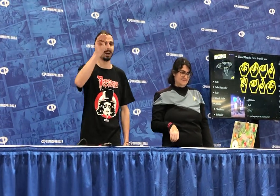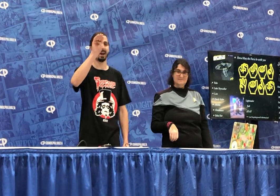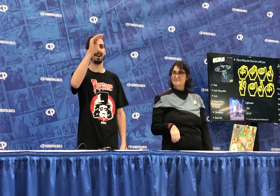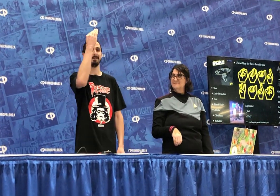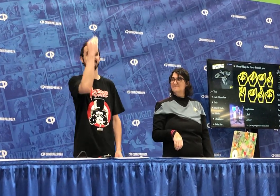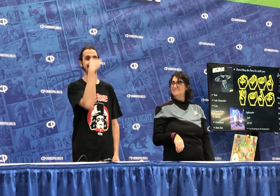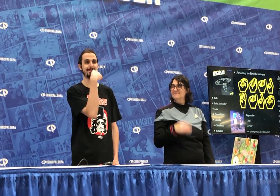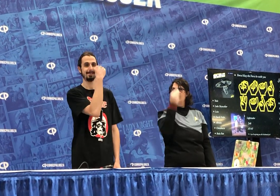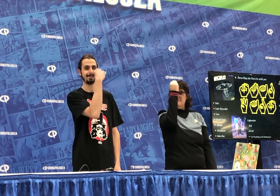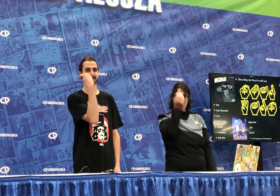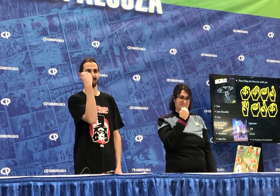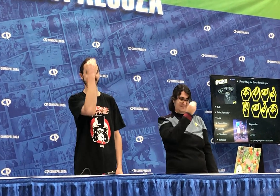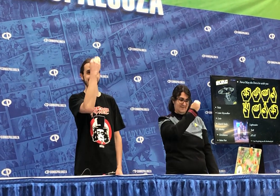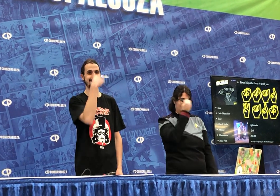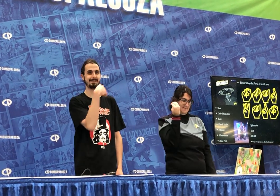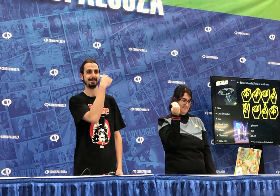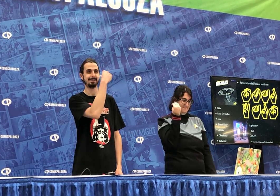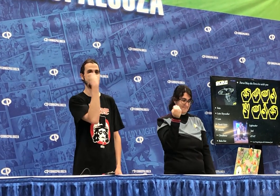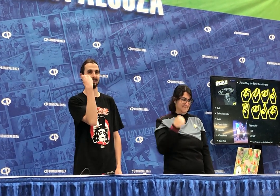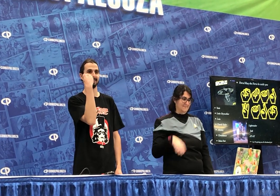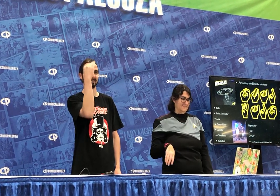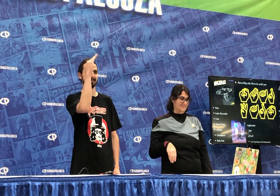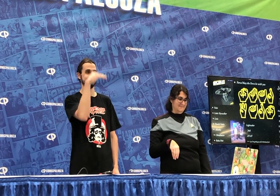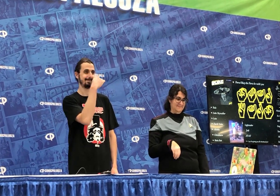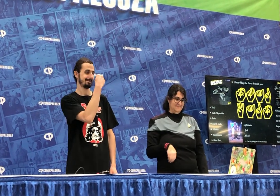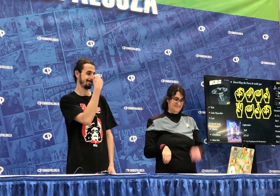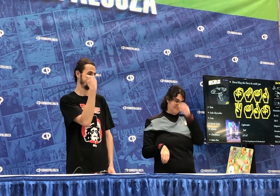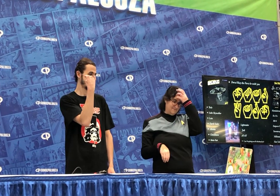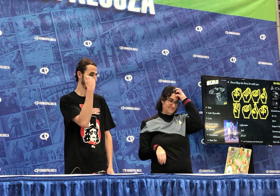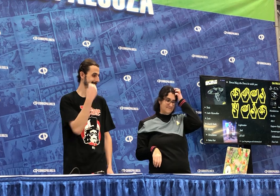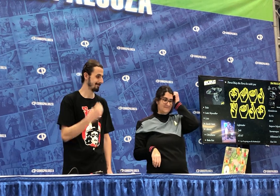of the Mandalorian mask. And here's Mandalorian with an M, Mandalorian.